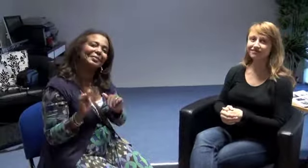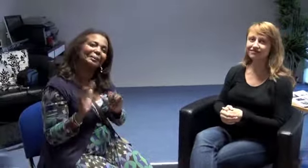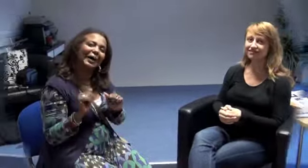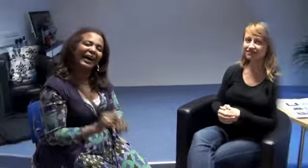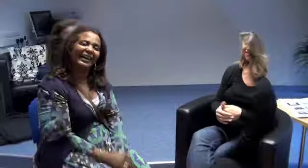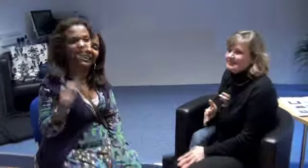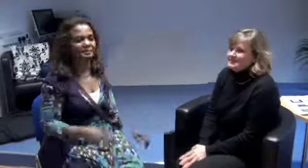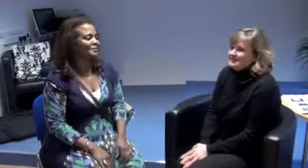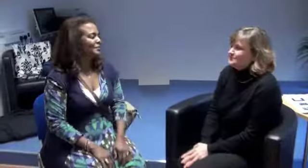welcome.